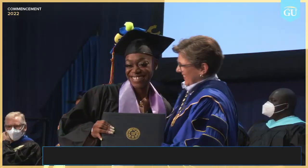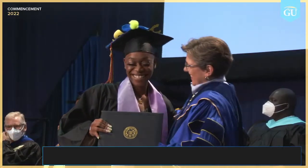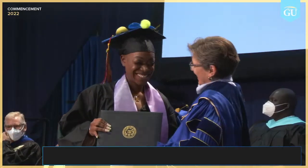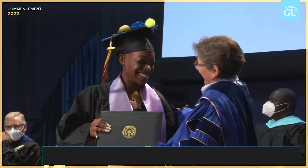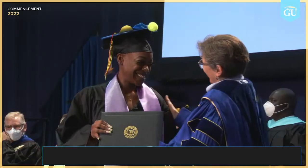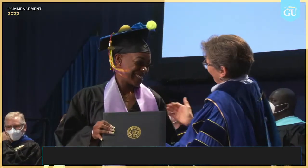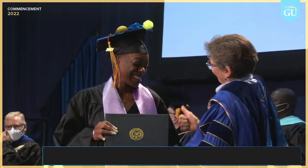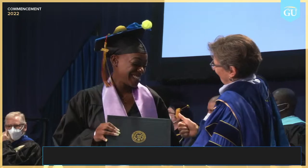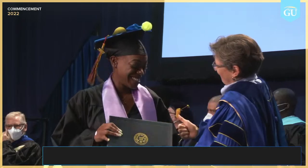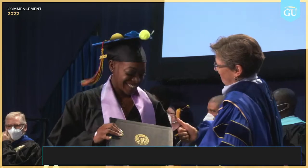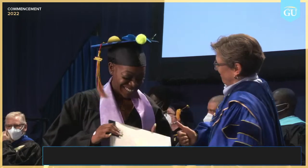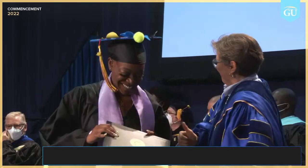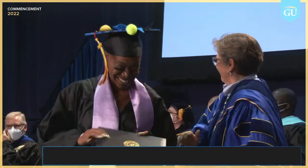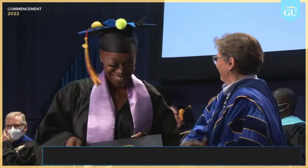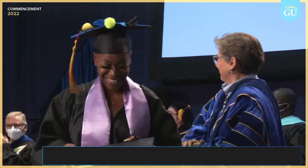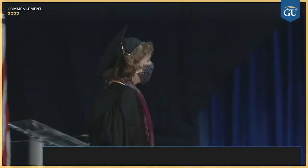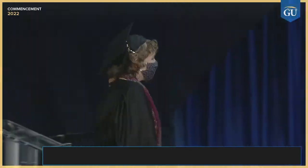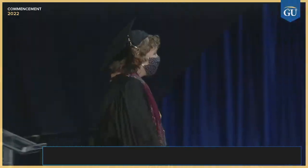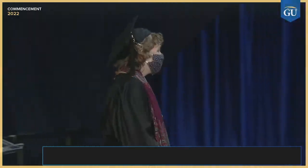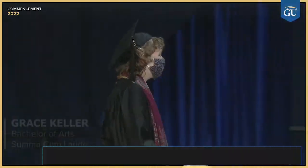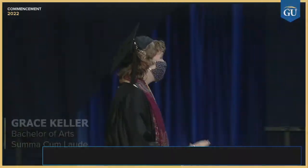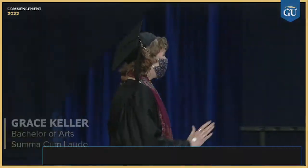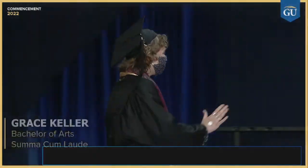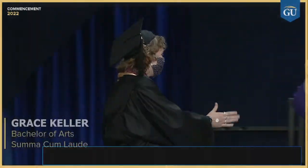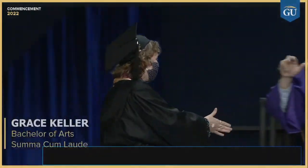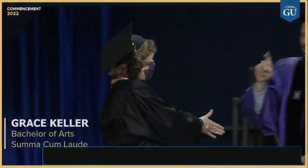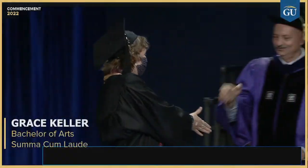Grace Keller, Bachelor of Arts, summa cum laude.